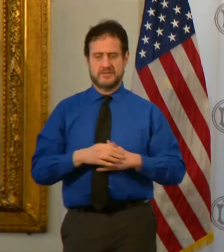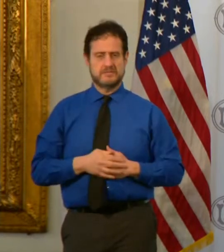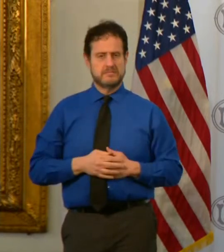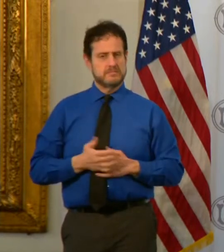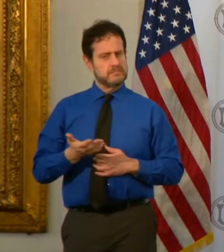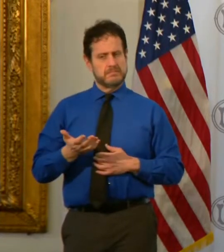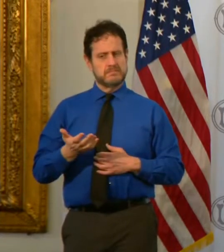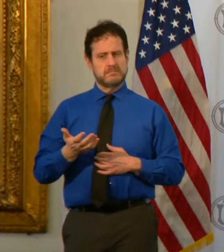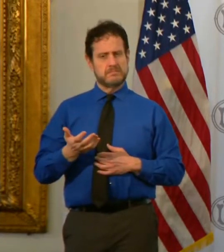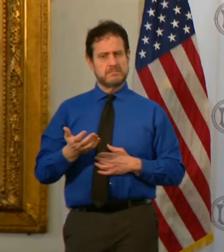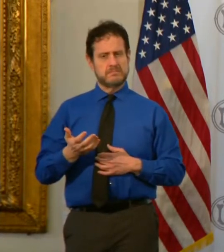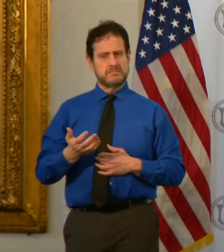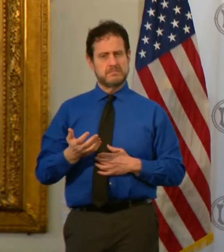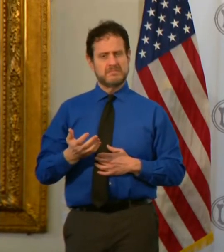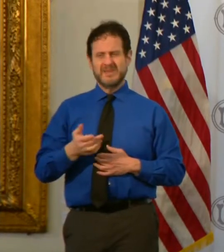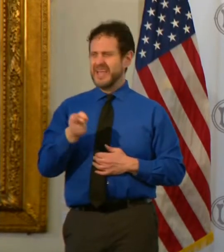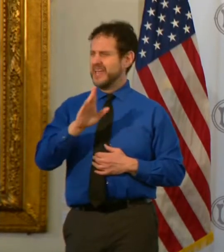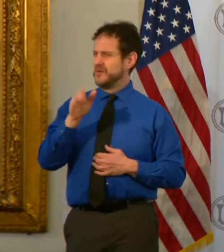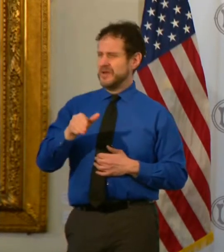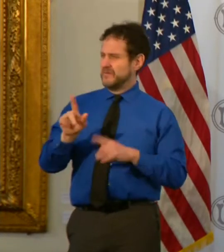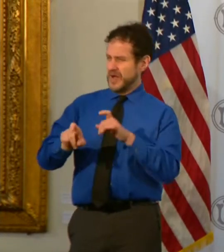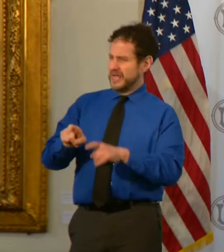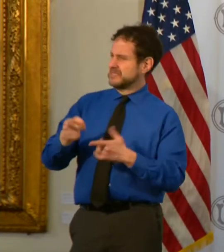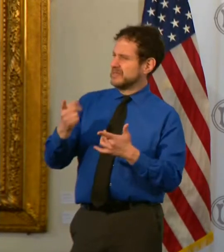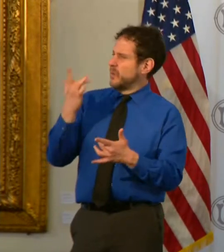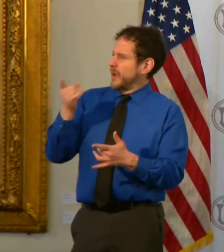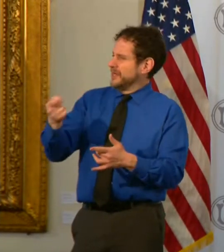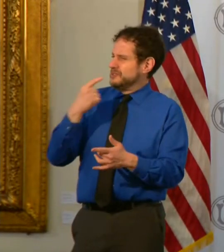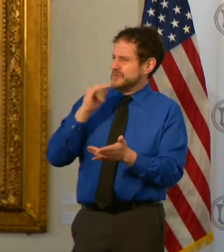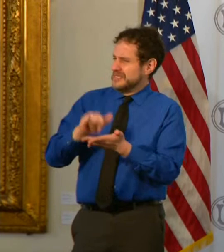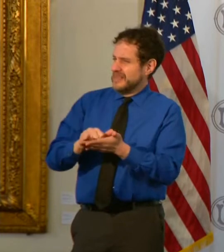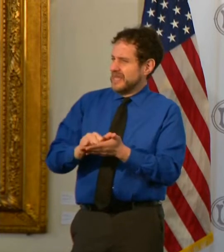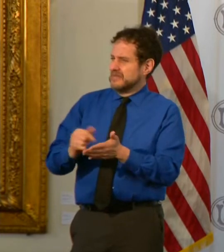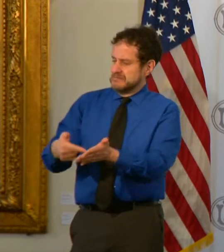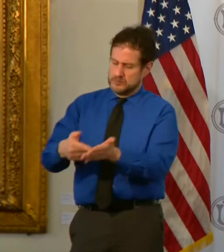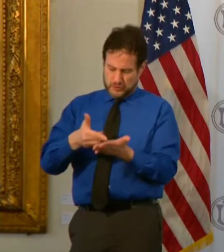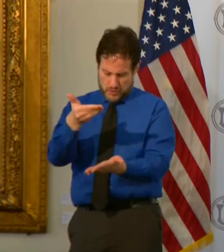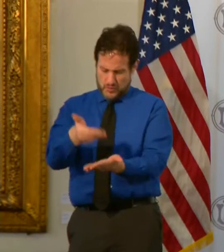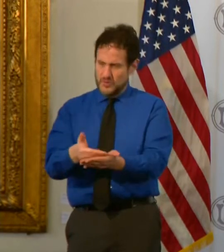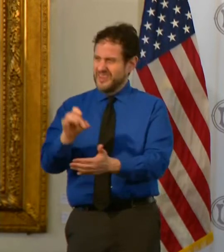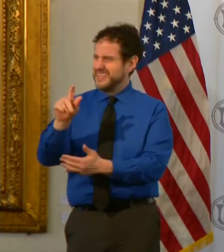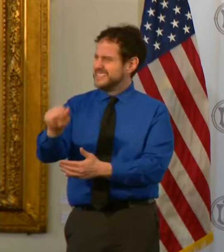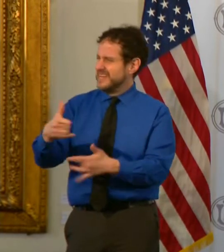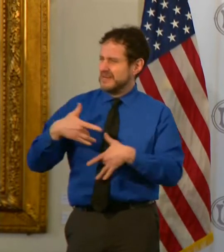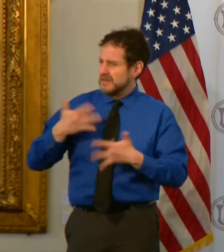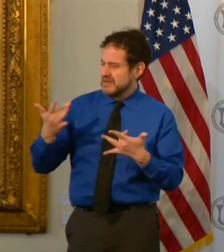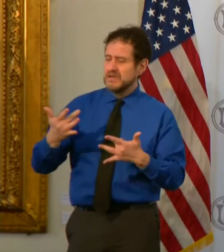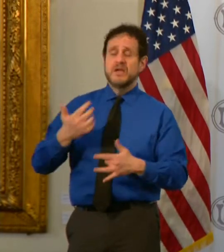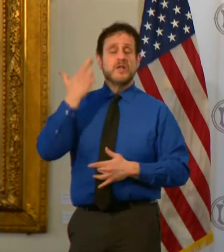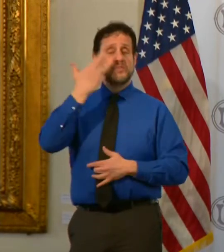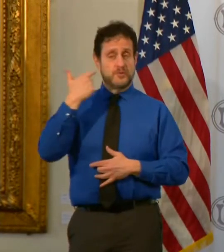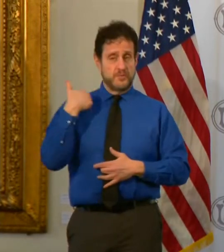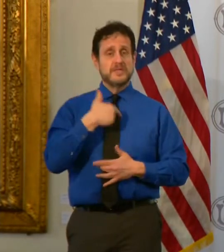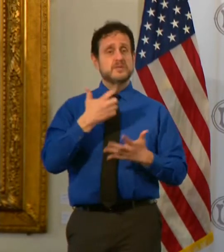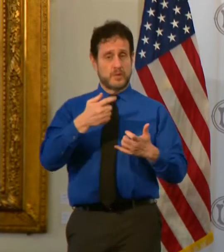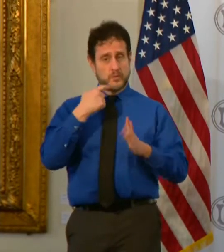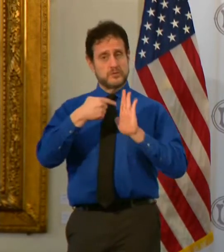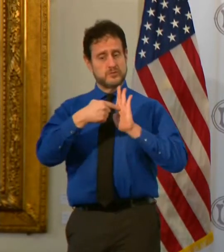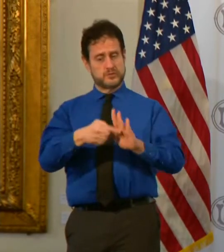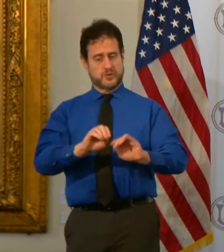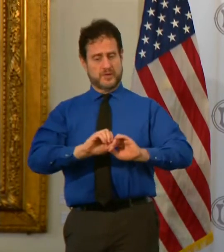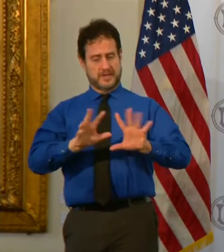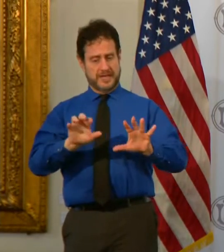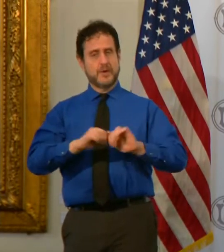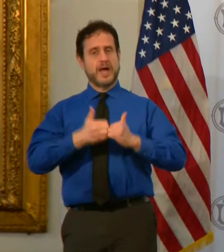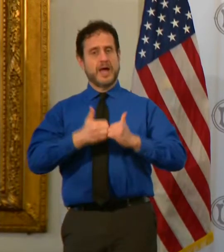And not an interrogation of, well, why would you say that? What data supports that? The reason we wanted to be transparent from the moment